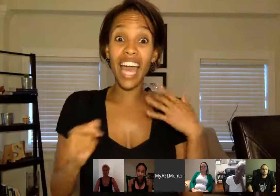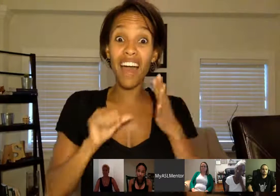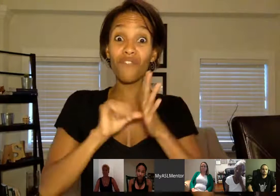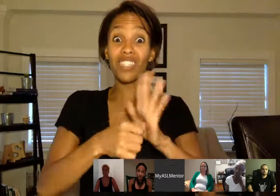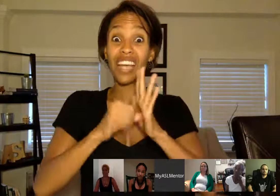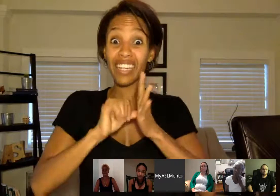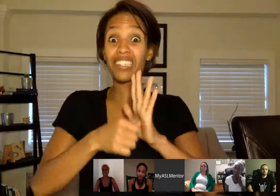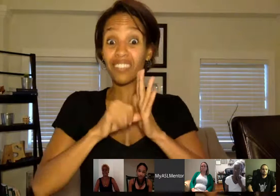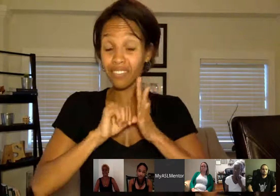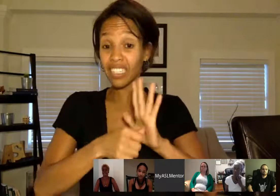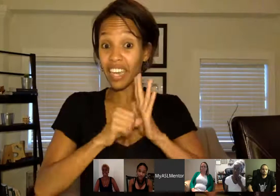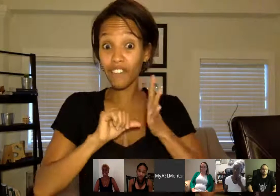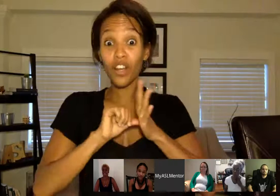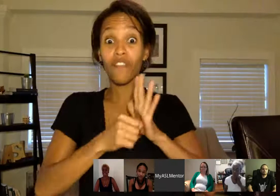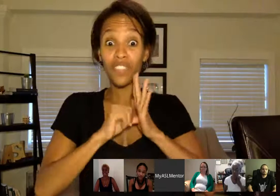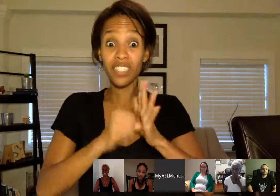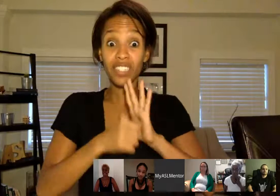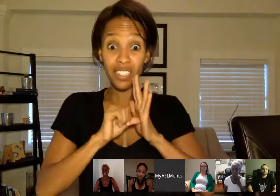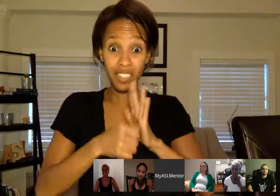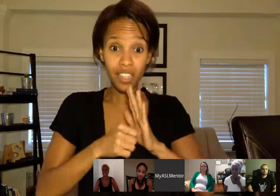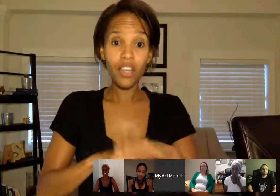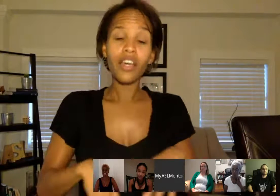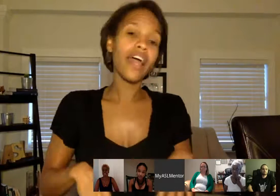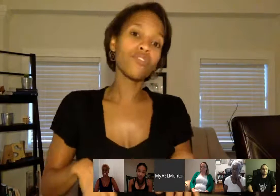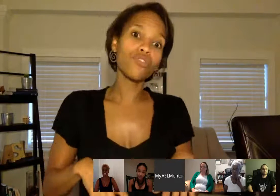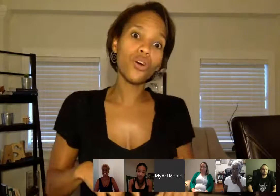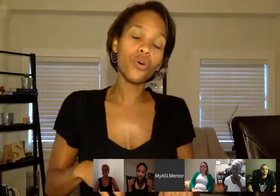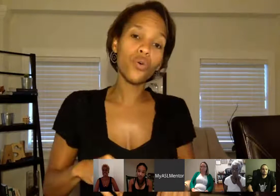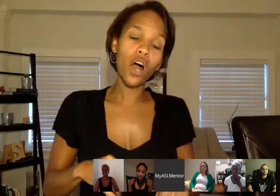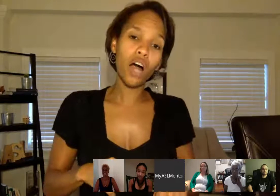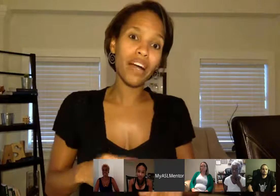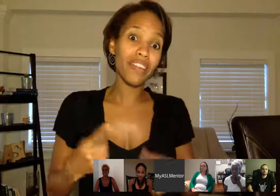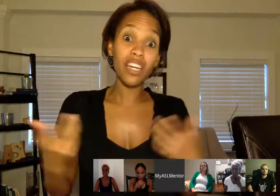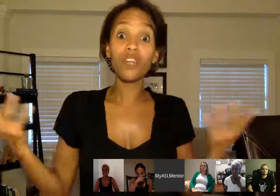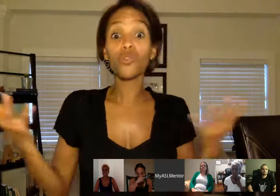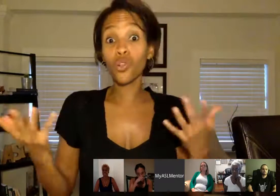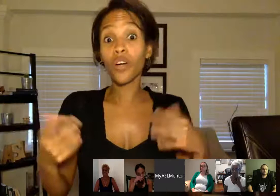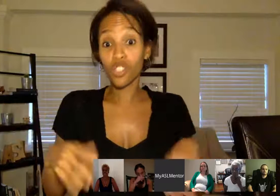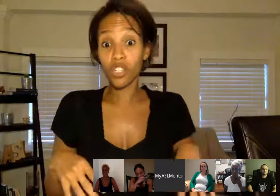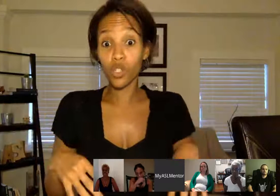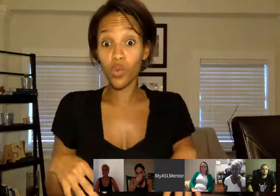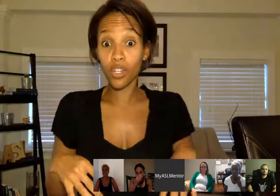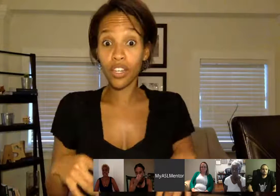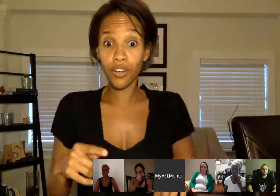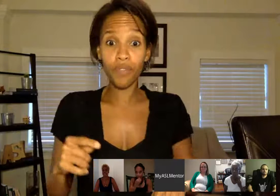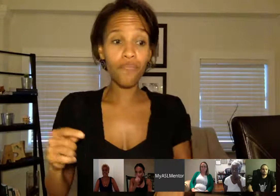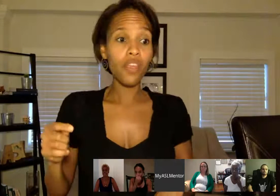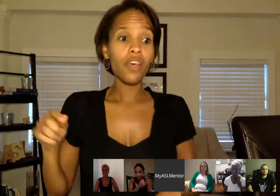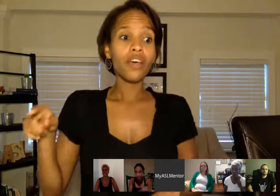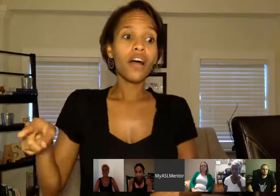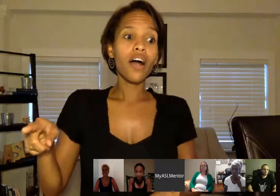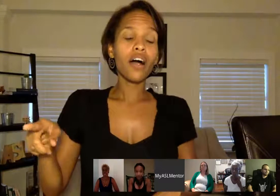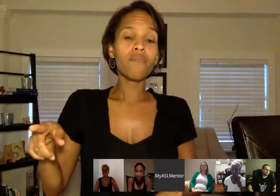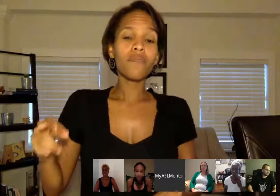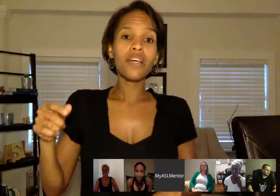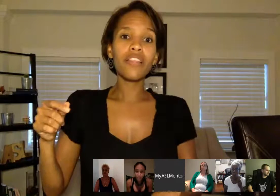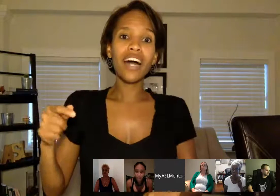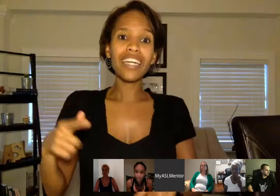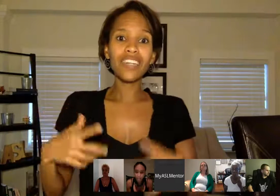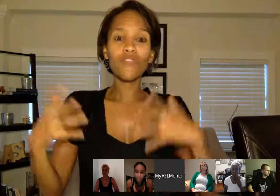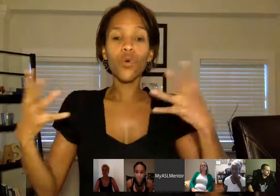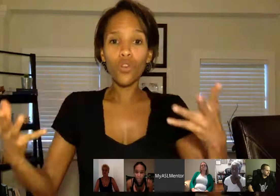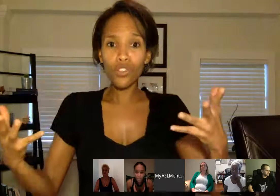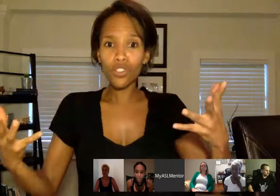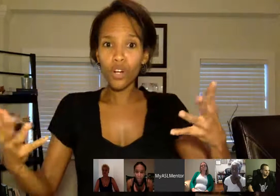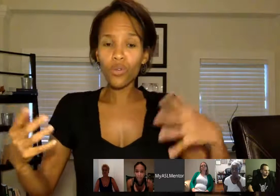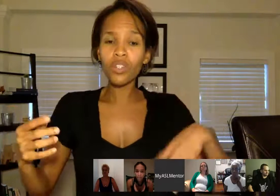is emphasizing, again, for emphasis, and so I think a rhetorical question does work here. The